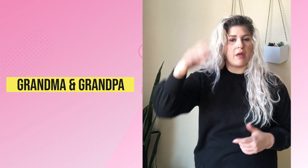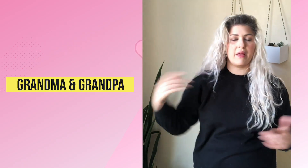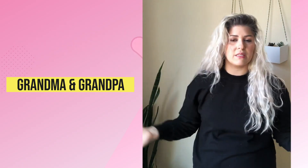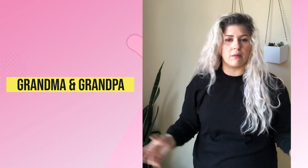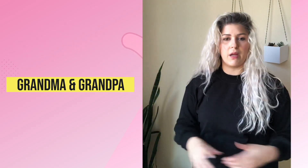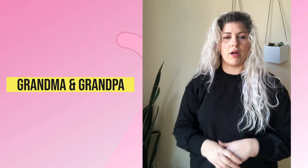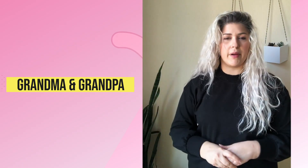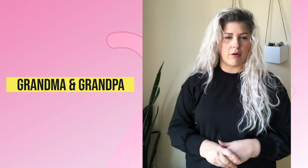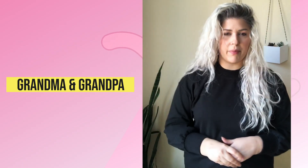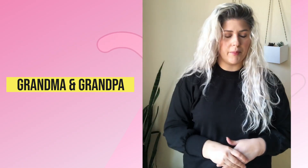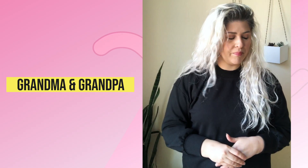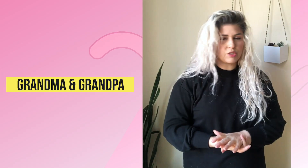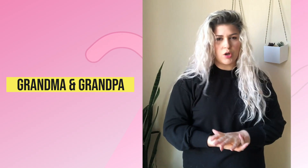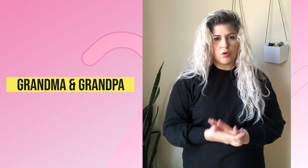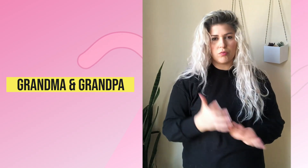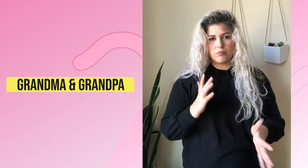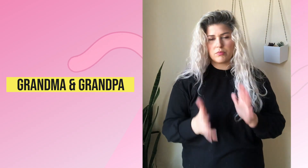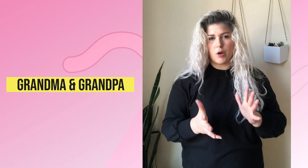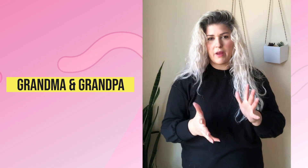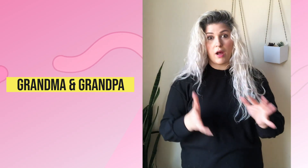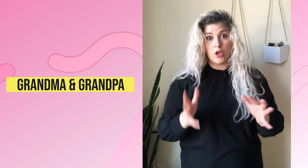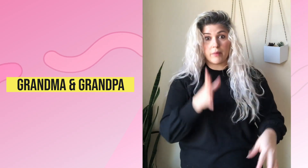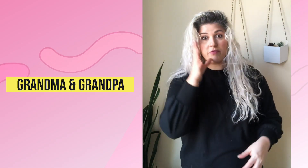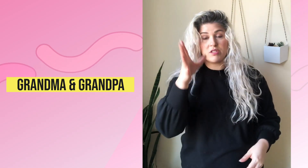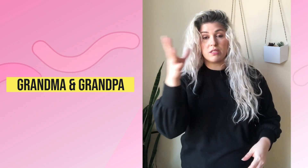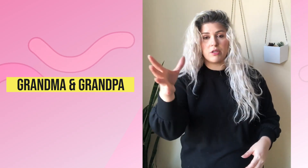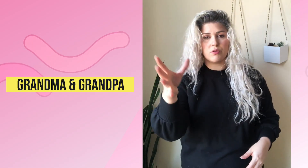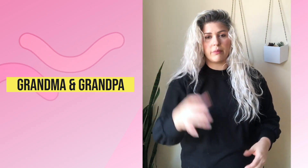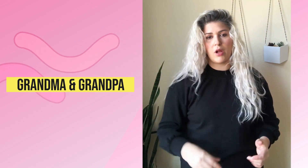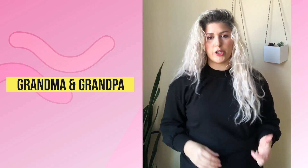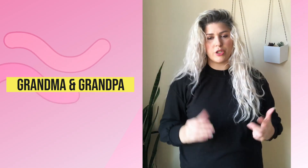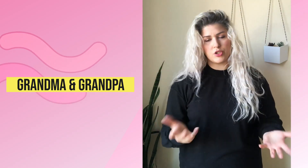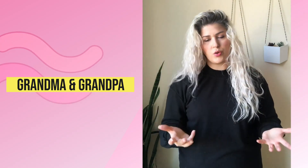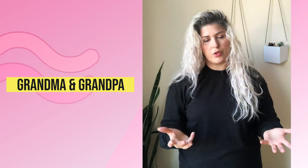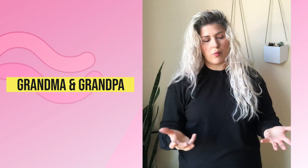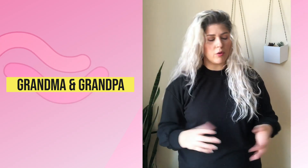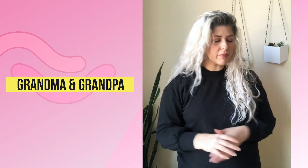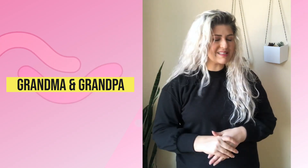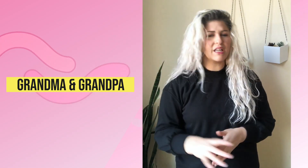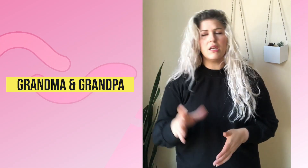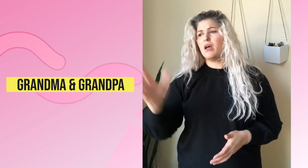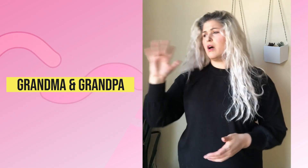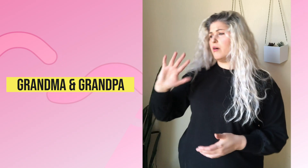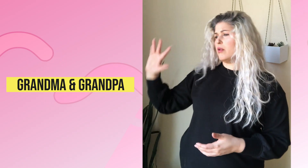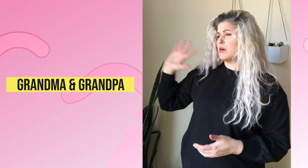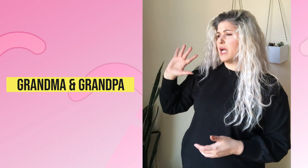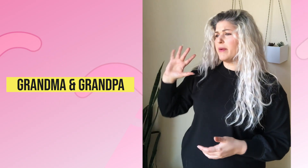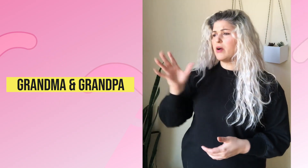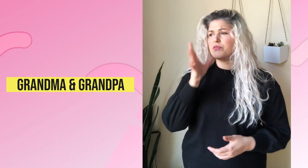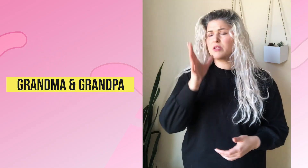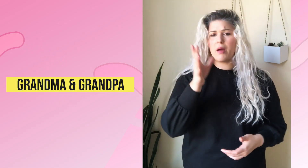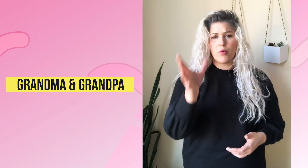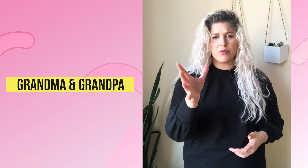arch and they still mean grandma and grandpa. So don't be alarmed if you see somebody do a double arch. That's totally normal because they a long